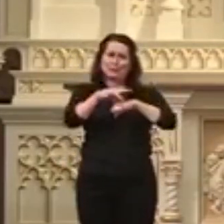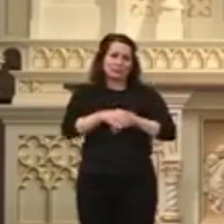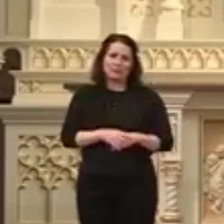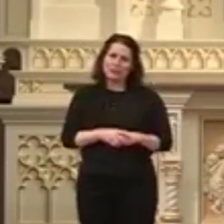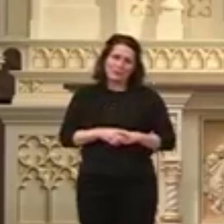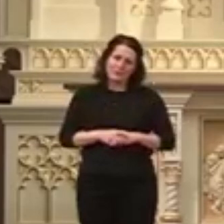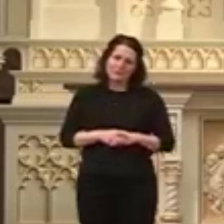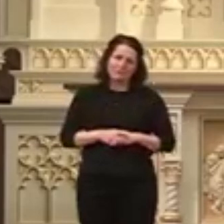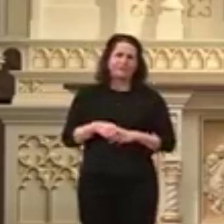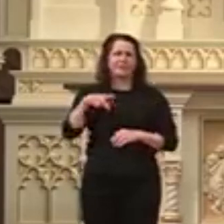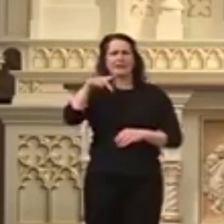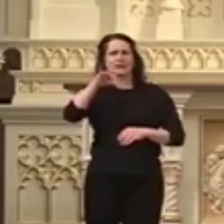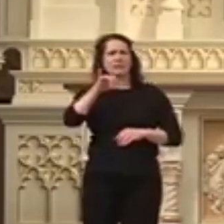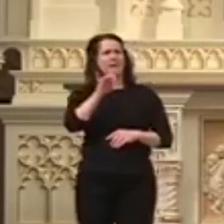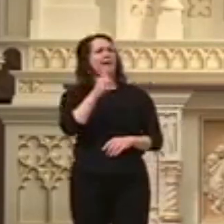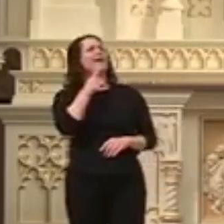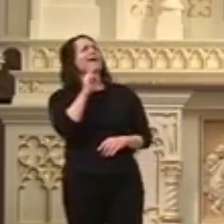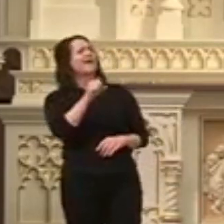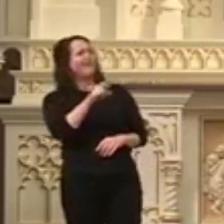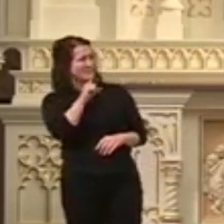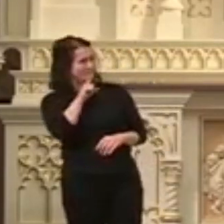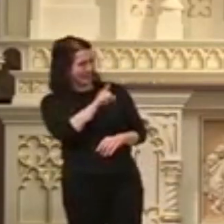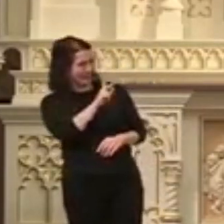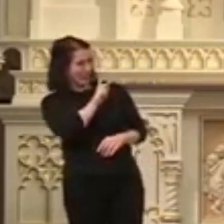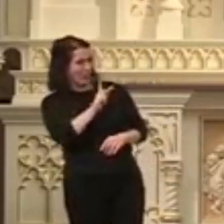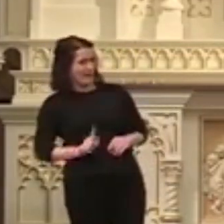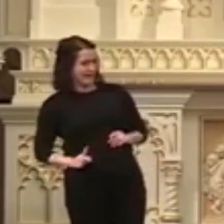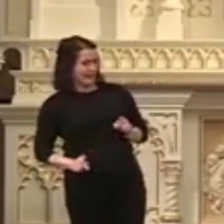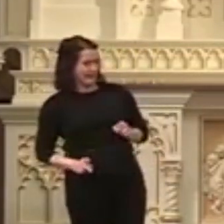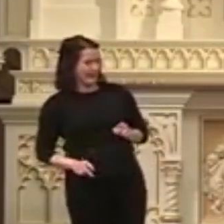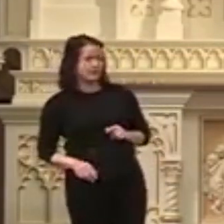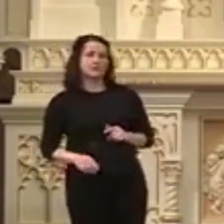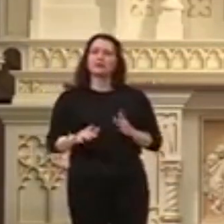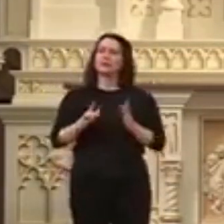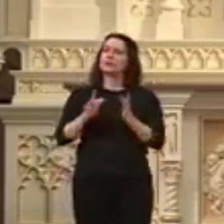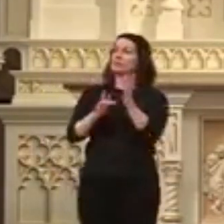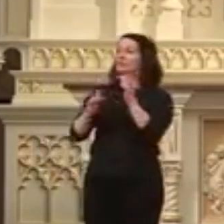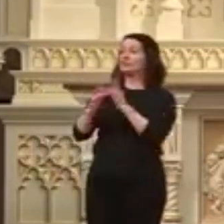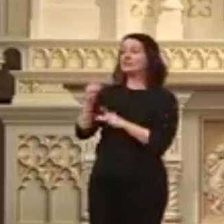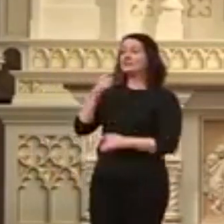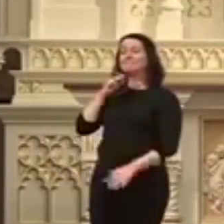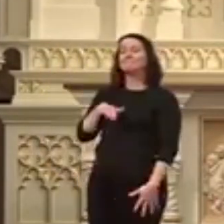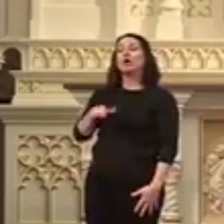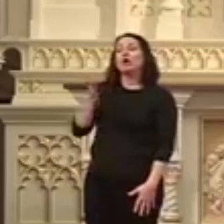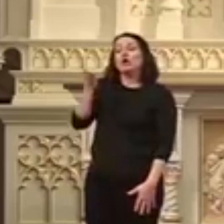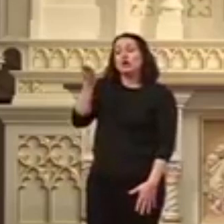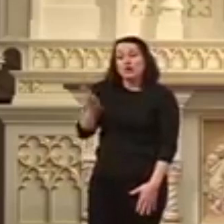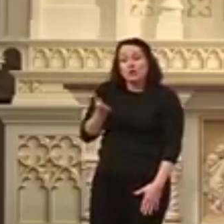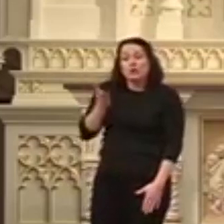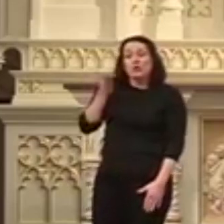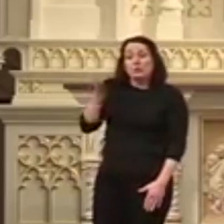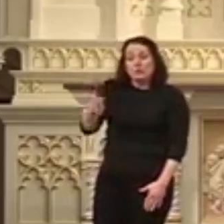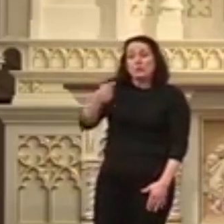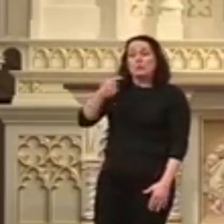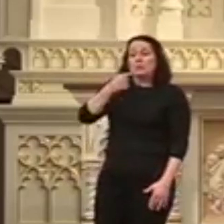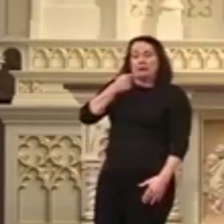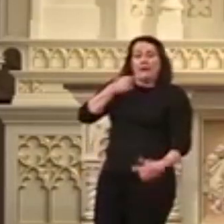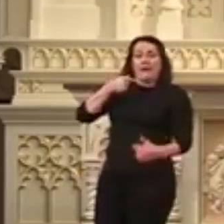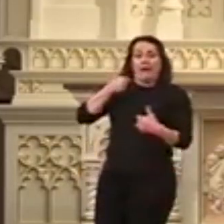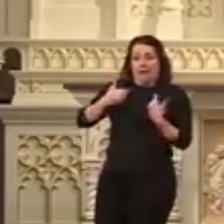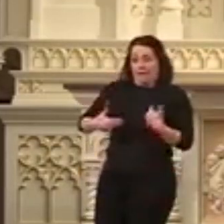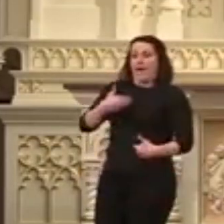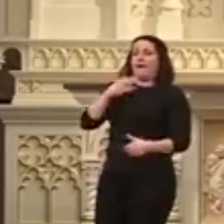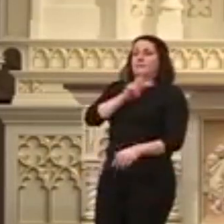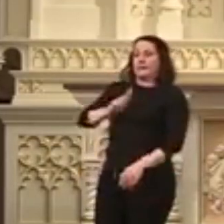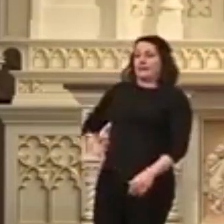him, Then you are a king. Jesus answered, You say I am a king. For